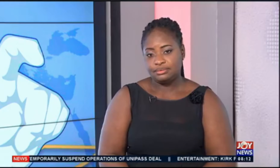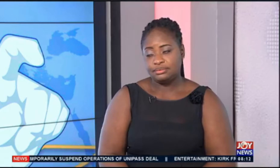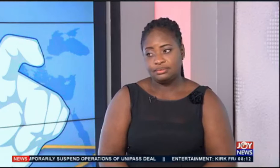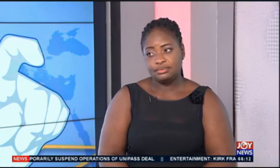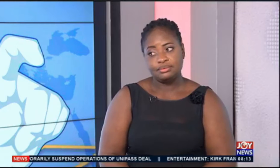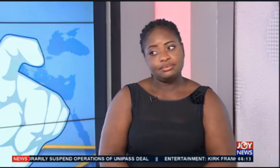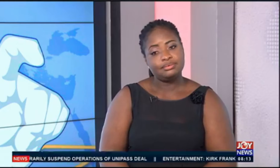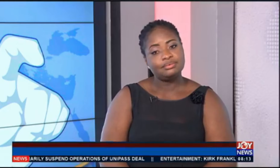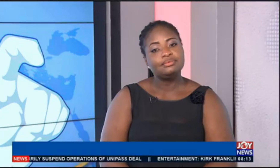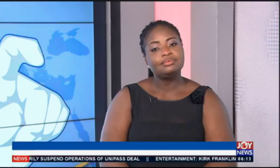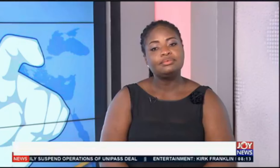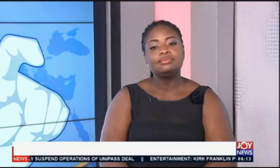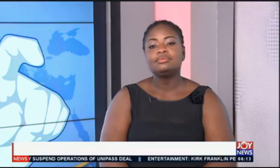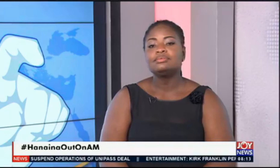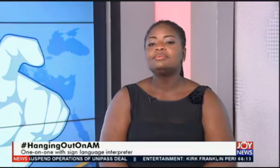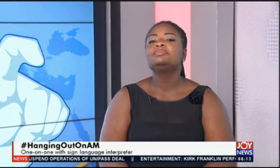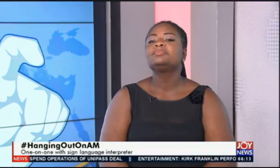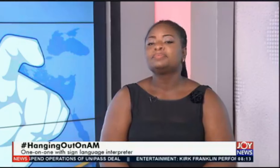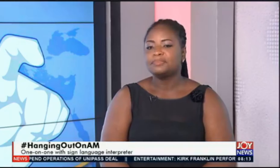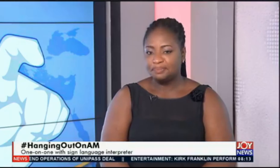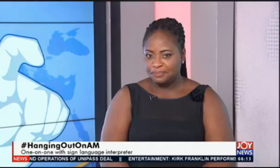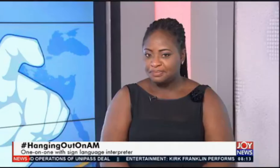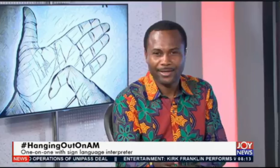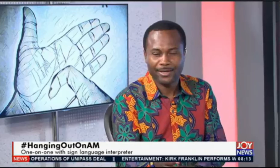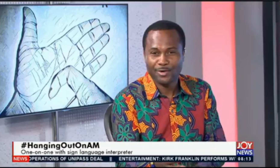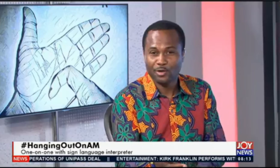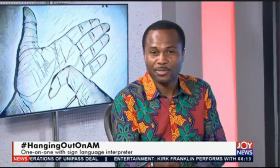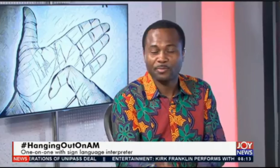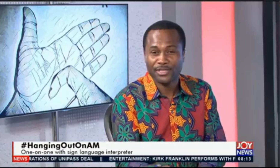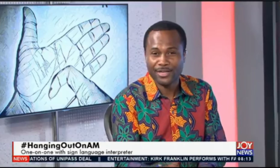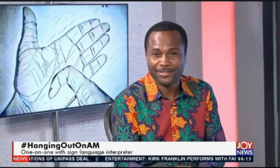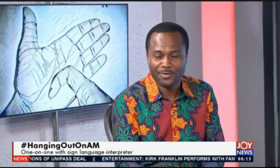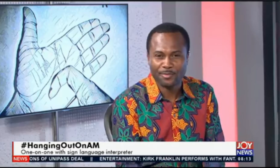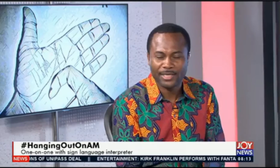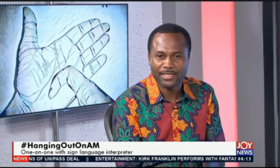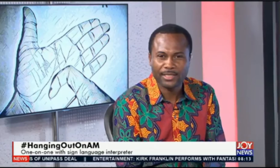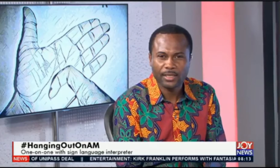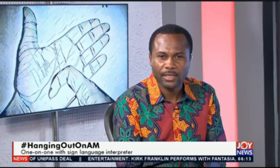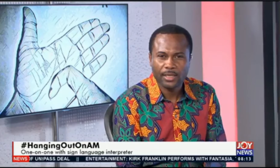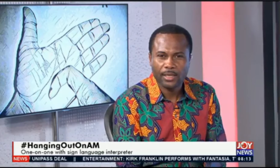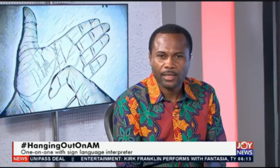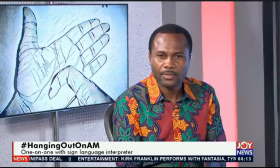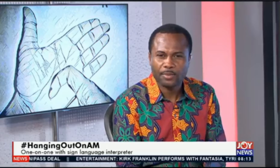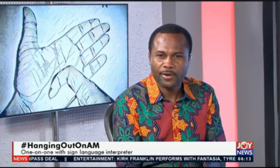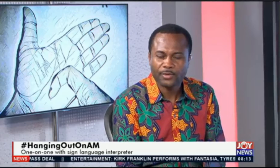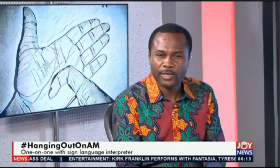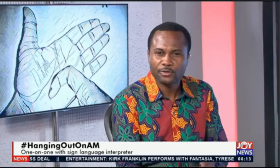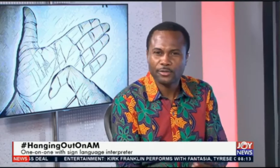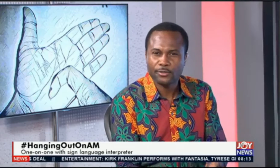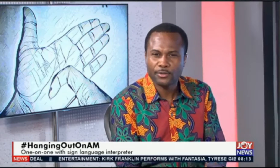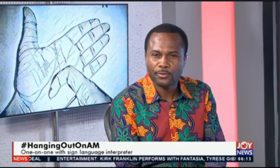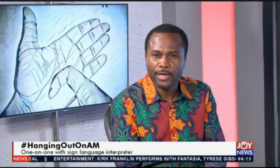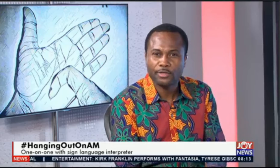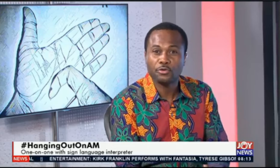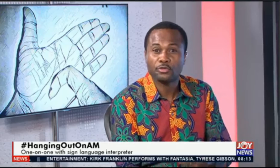A friend of mine, managing director for PCN Construction, and he called me Prince Charles Nkrumah and said he was surprised when I